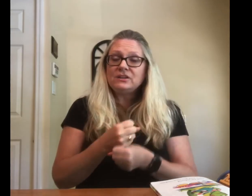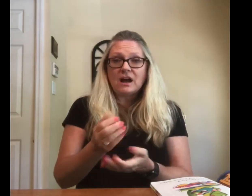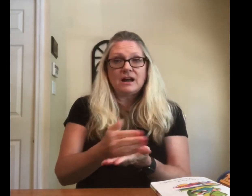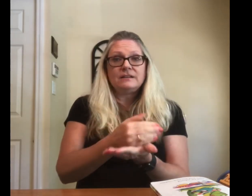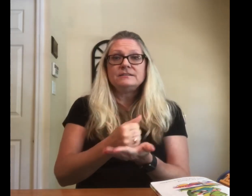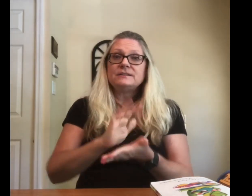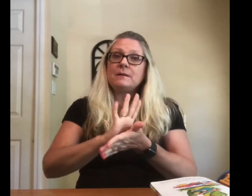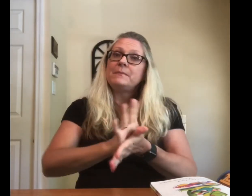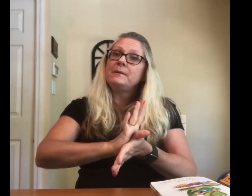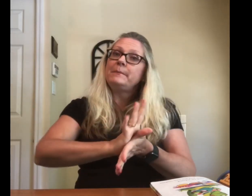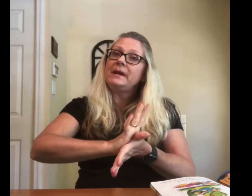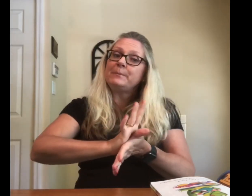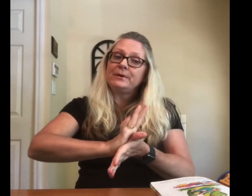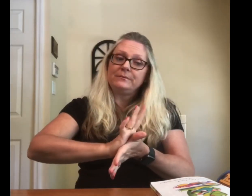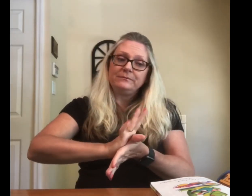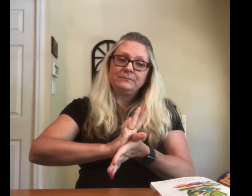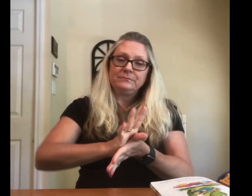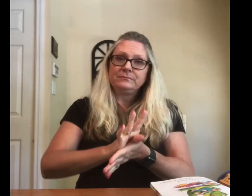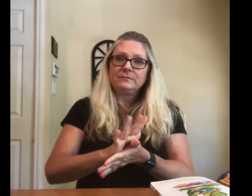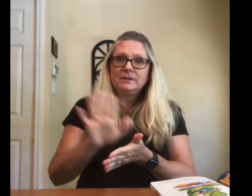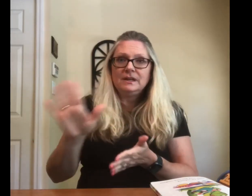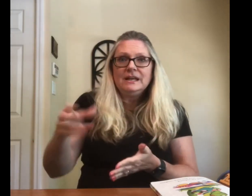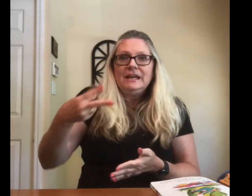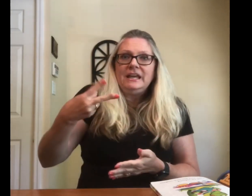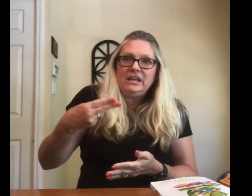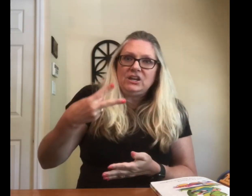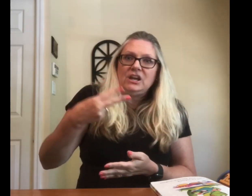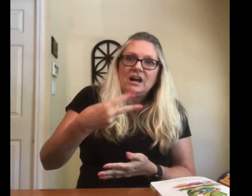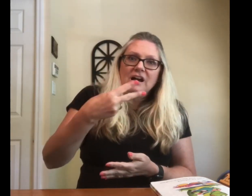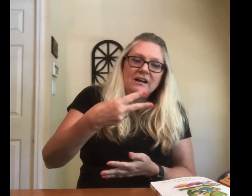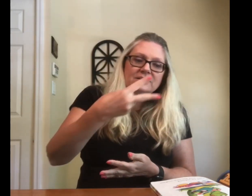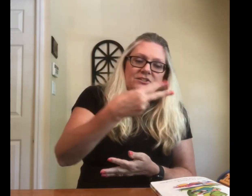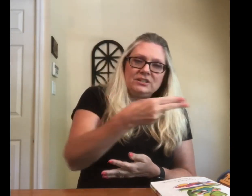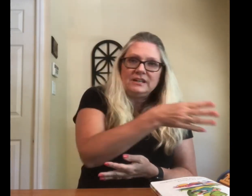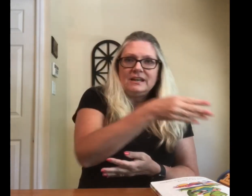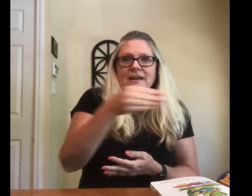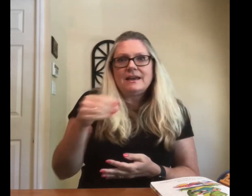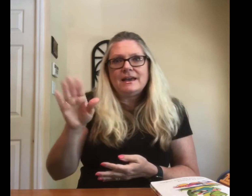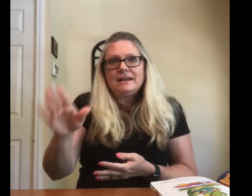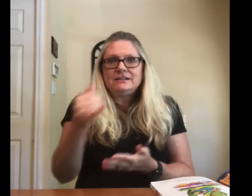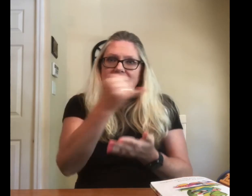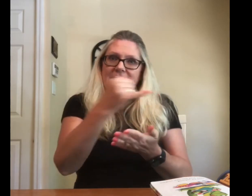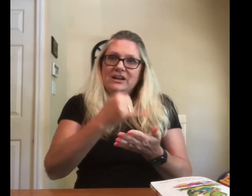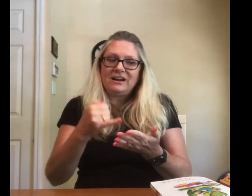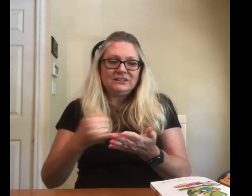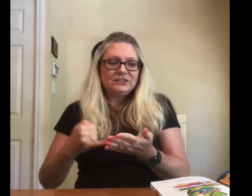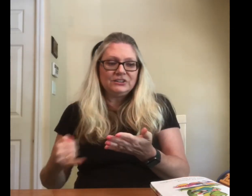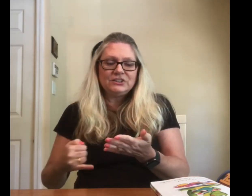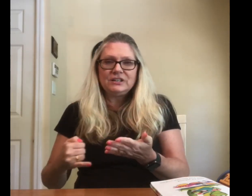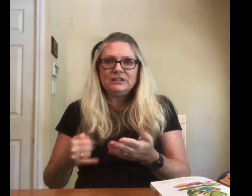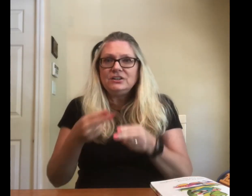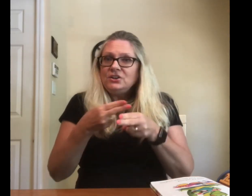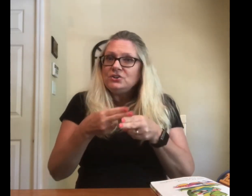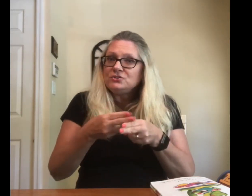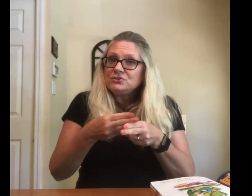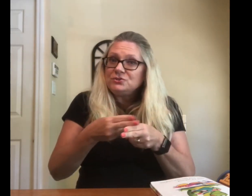got some paper. He cut and he colored.